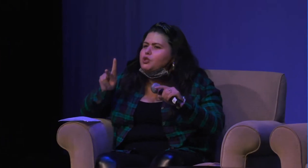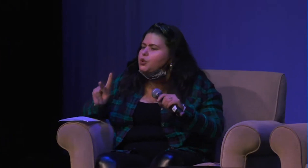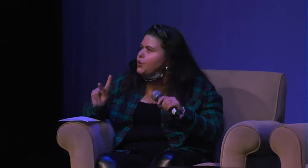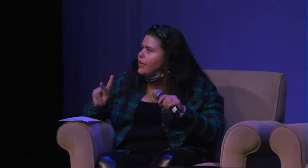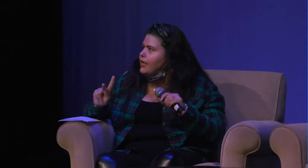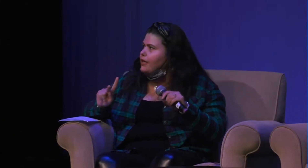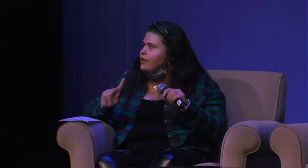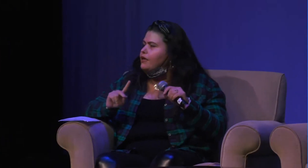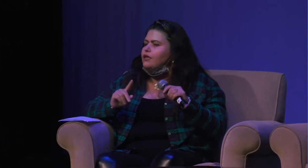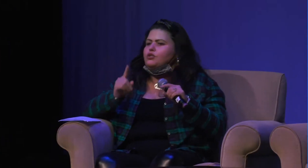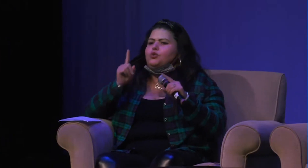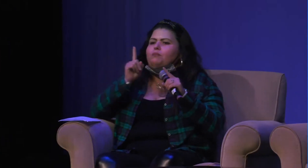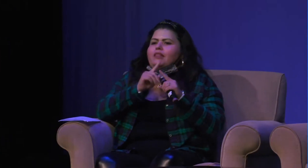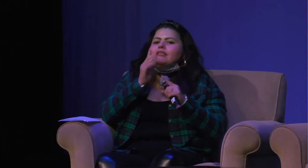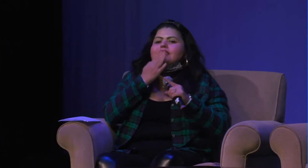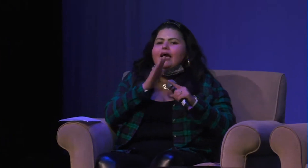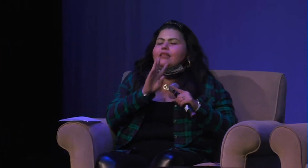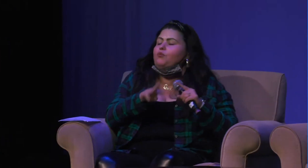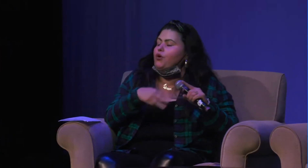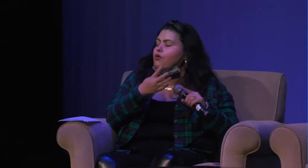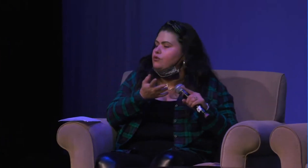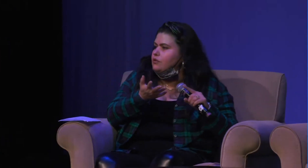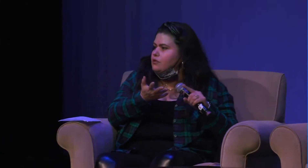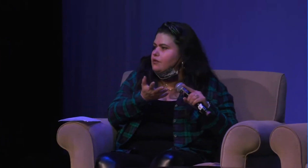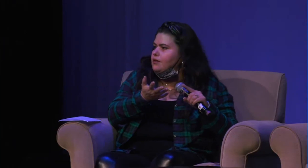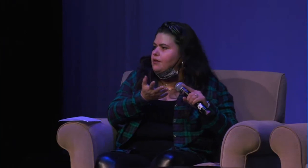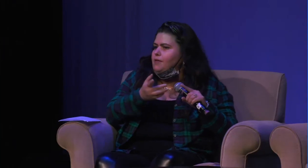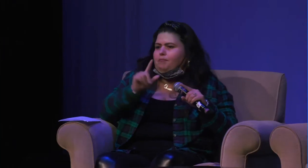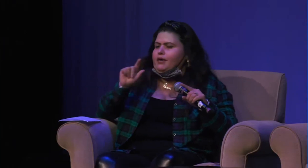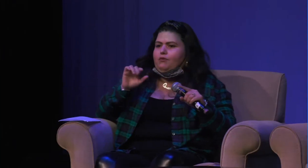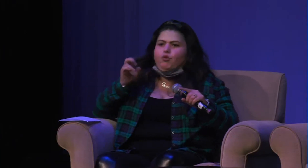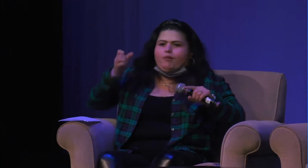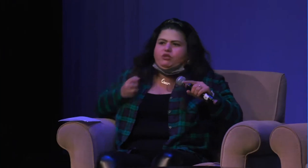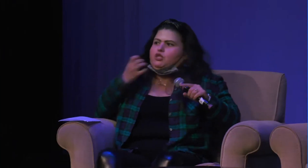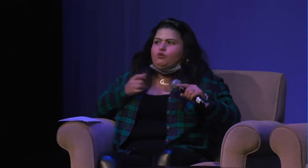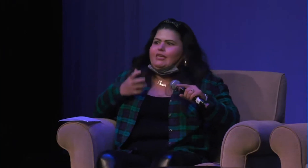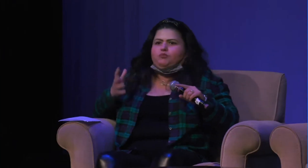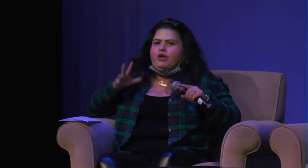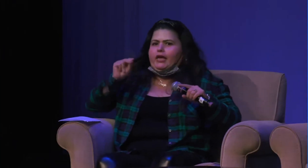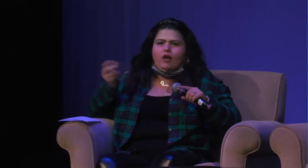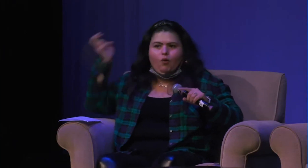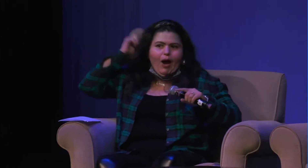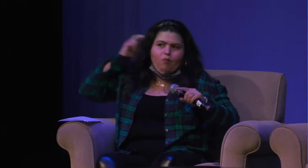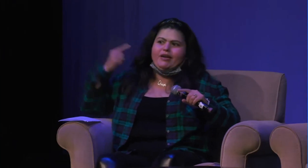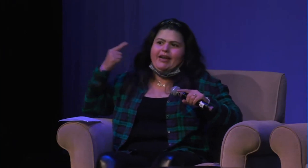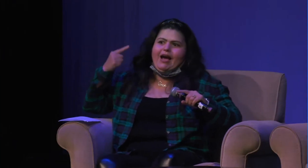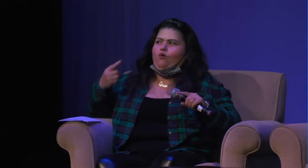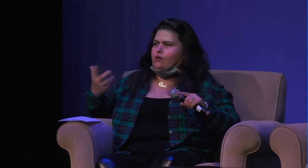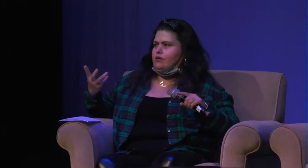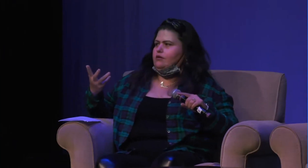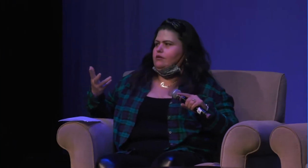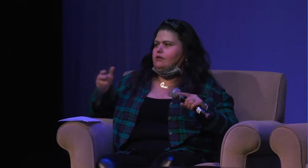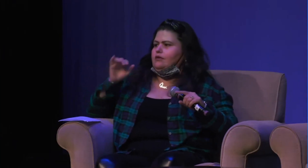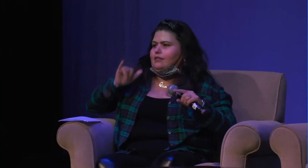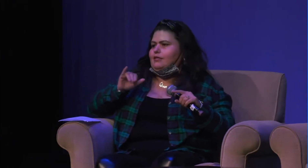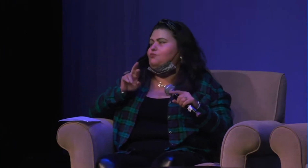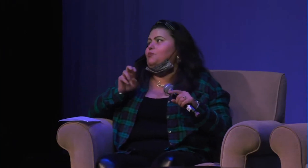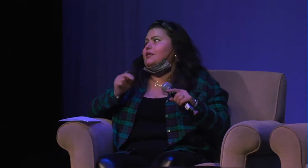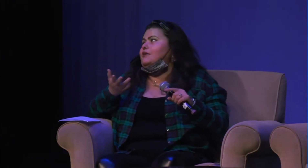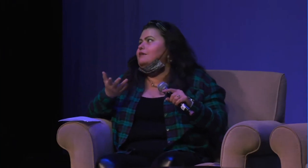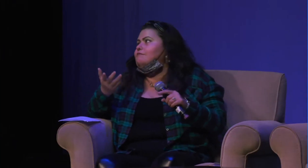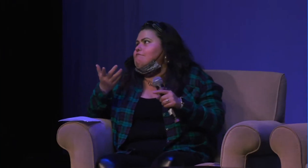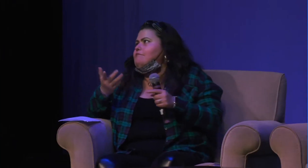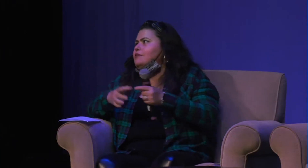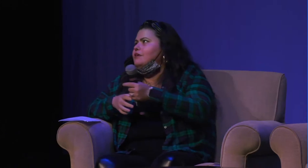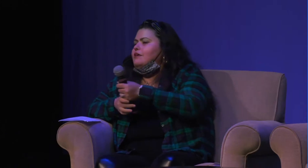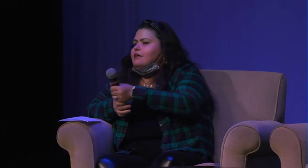an opportunity to meet the silent world. But Ruben was so desperate, like, no, I want it now. That's